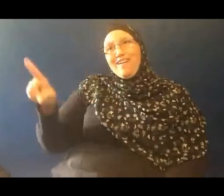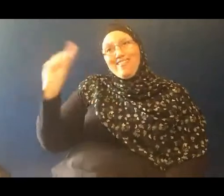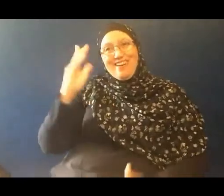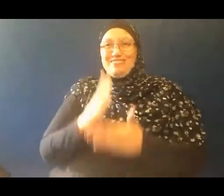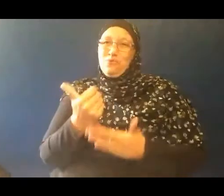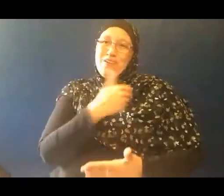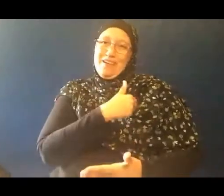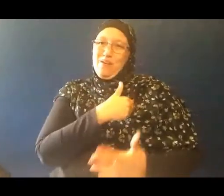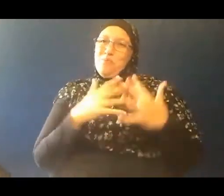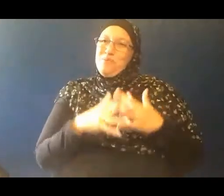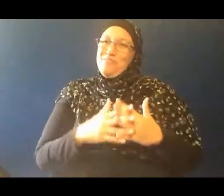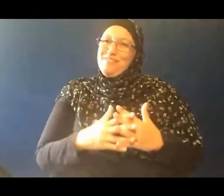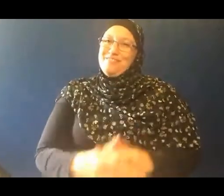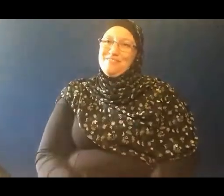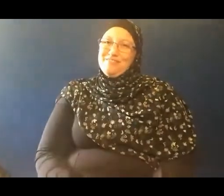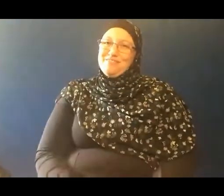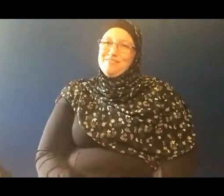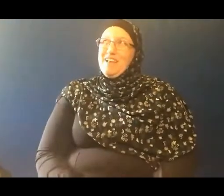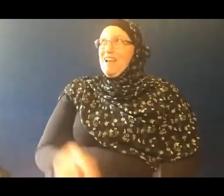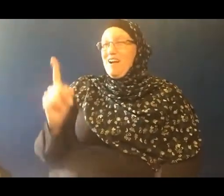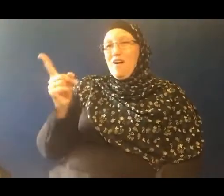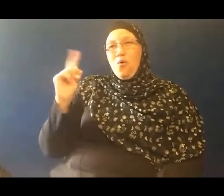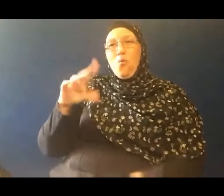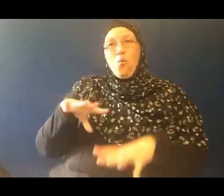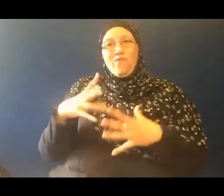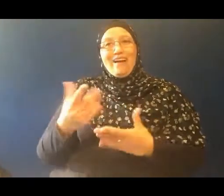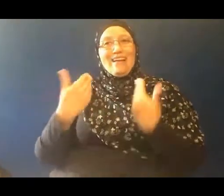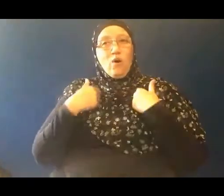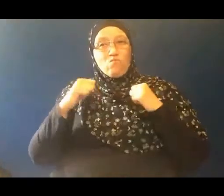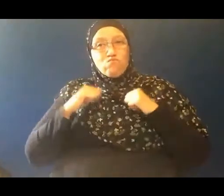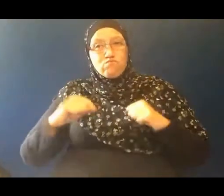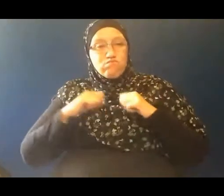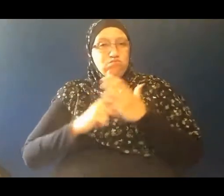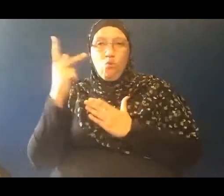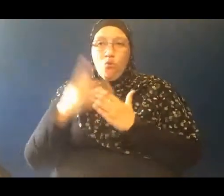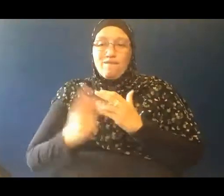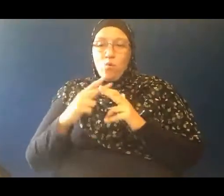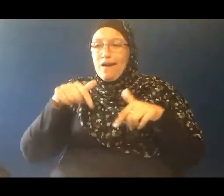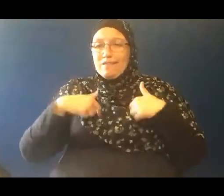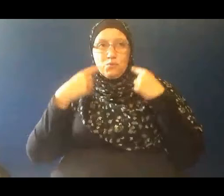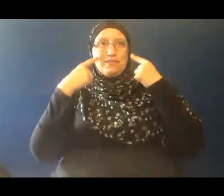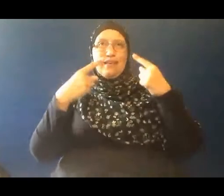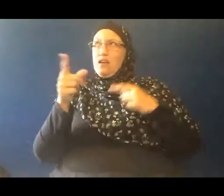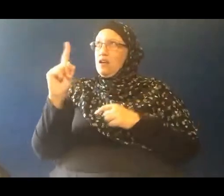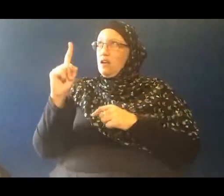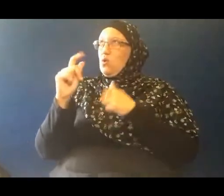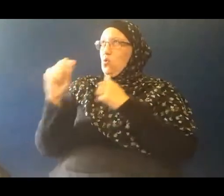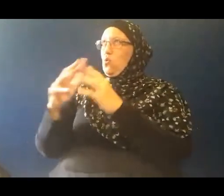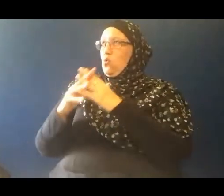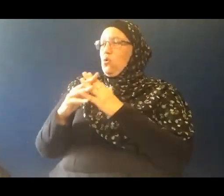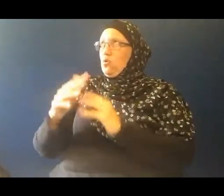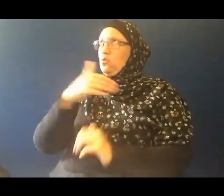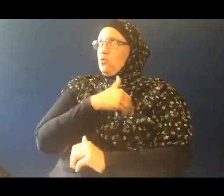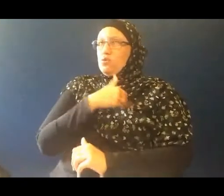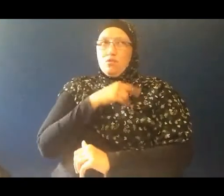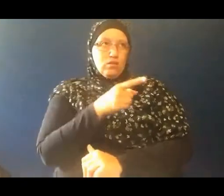therefore we are programmed this way to see benevolence as a virtue. Because God is